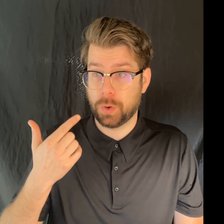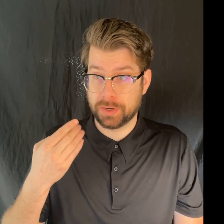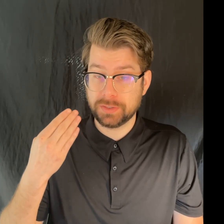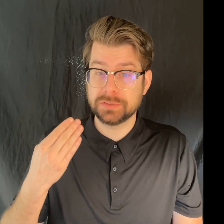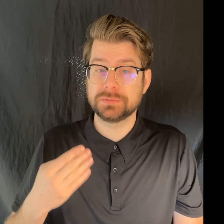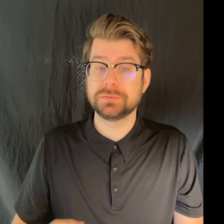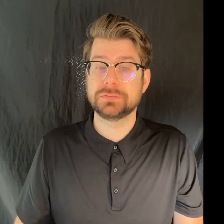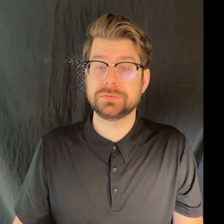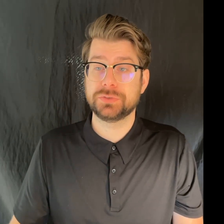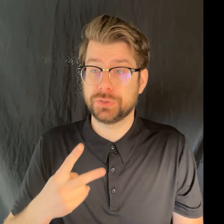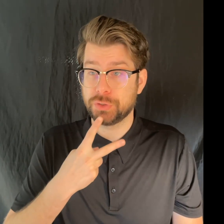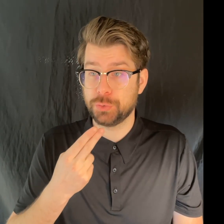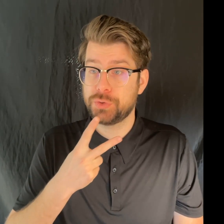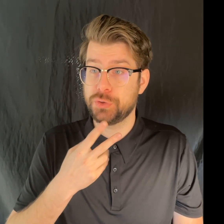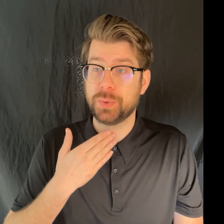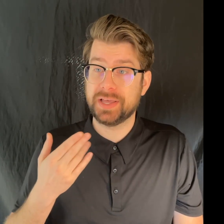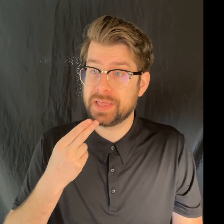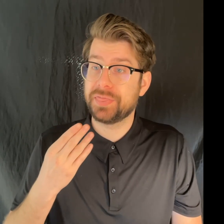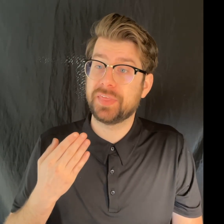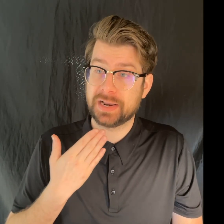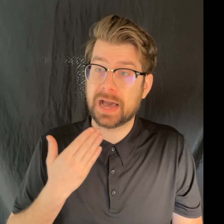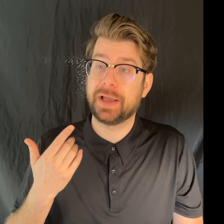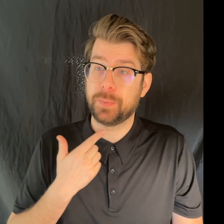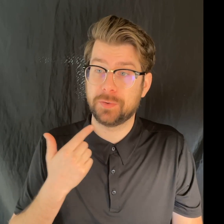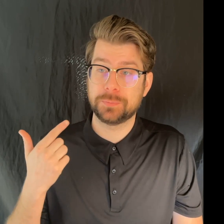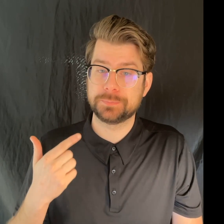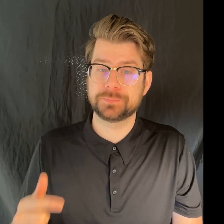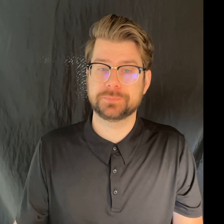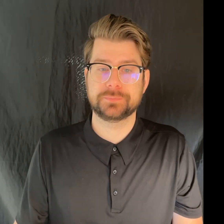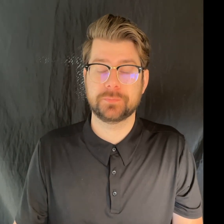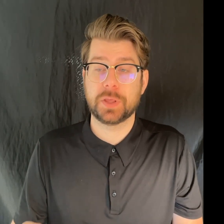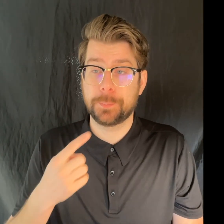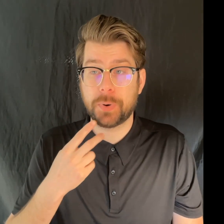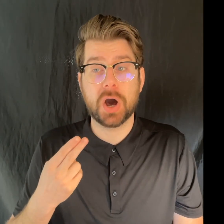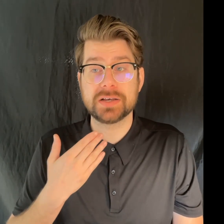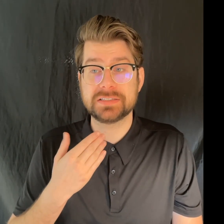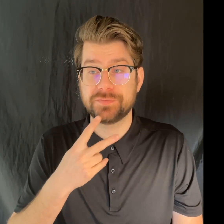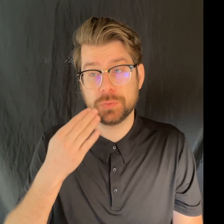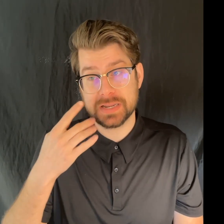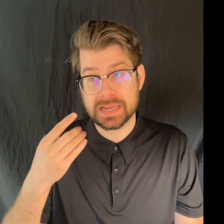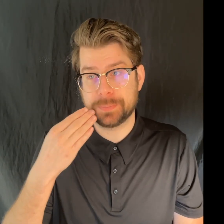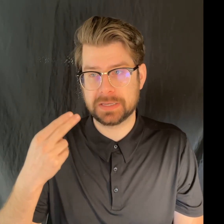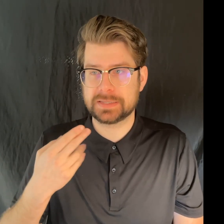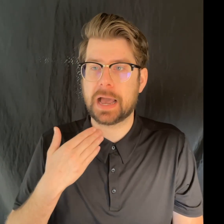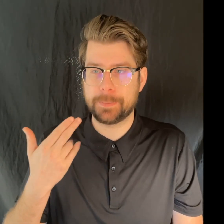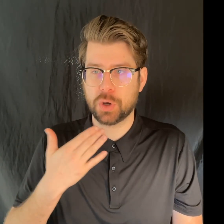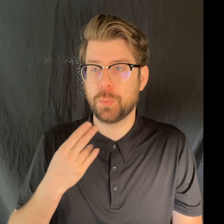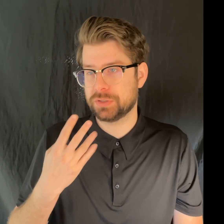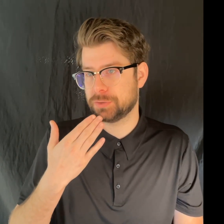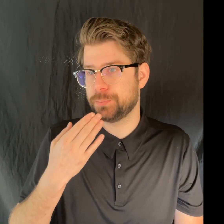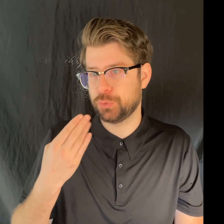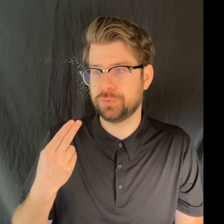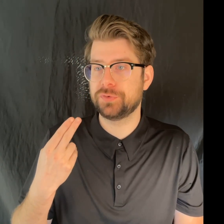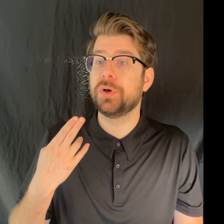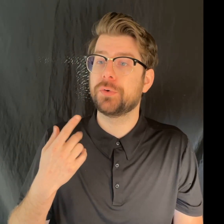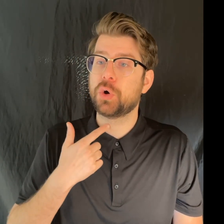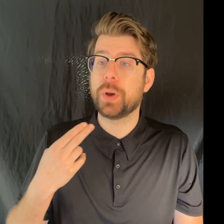1. You cue it, then I will. Pause if you need because I'm going to move